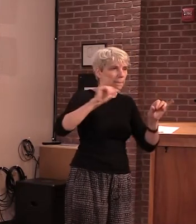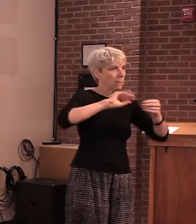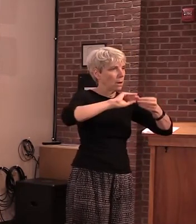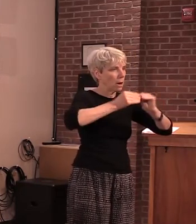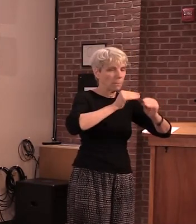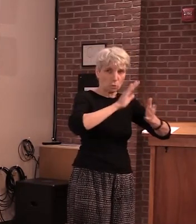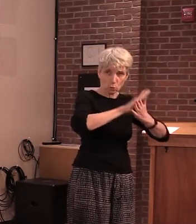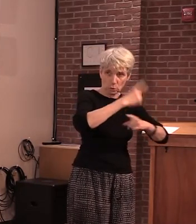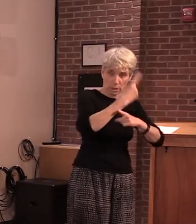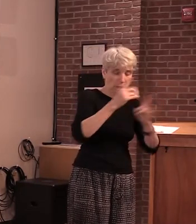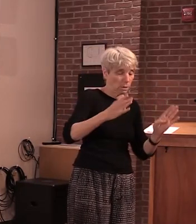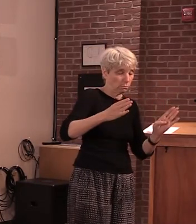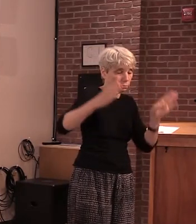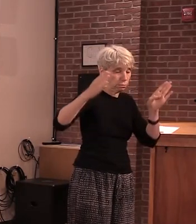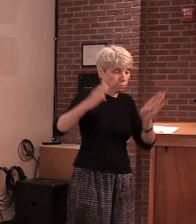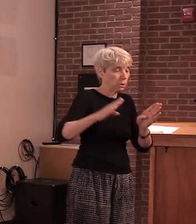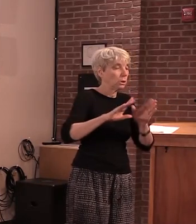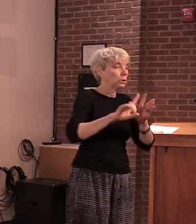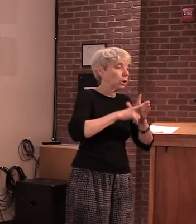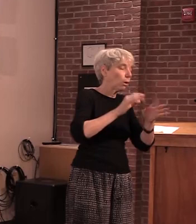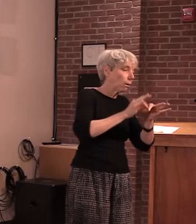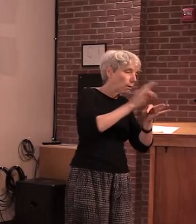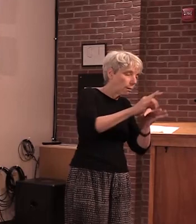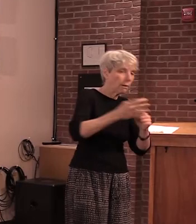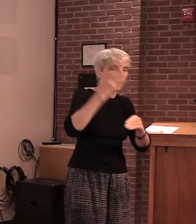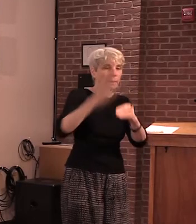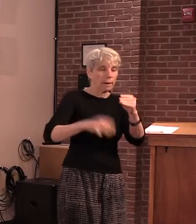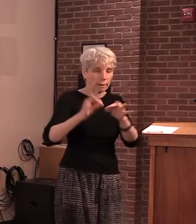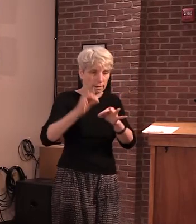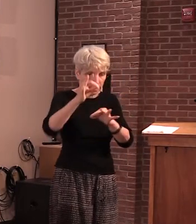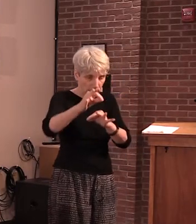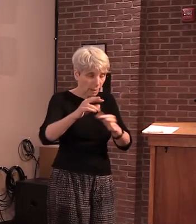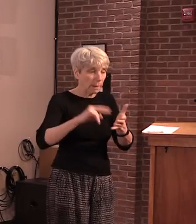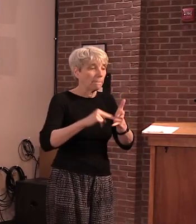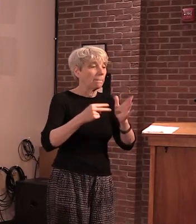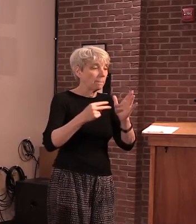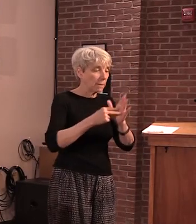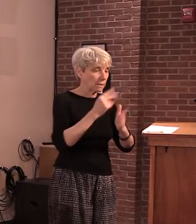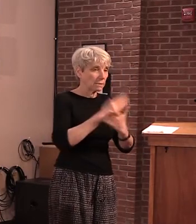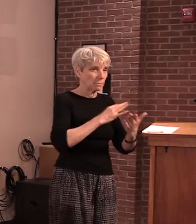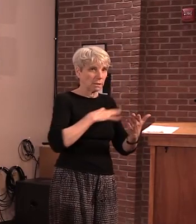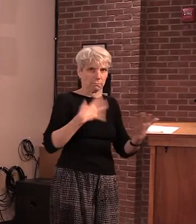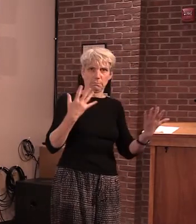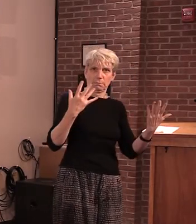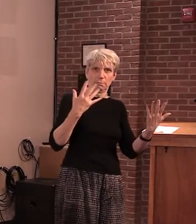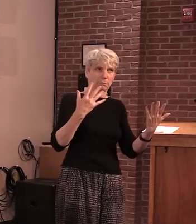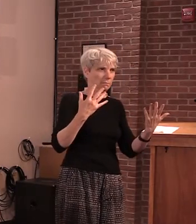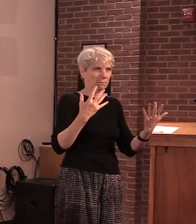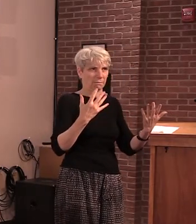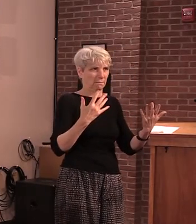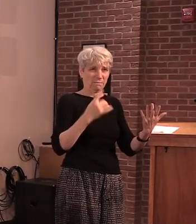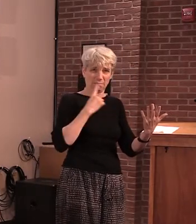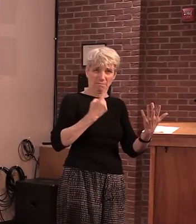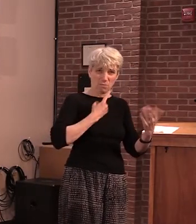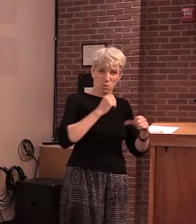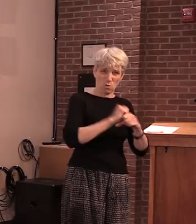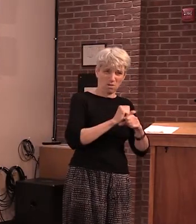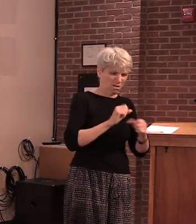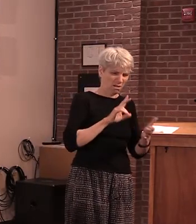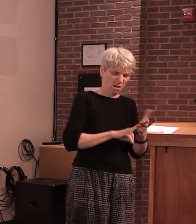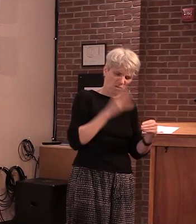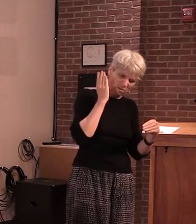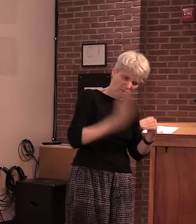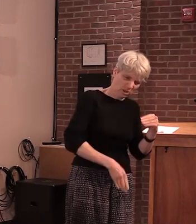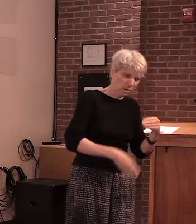be an issue with certain members of staff being asked to work out beyond their existing contract. Right. I mean, there's